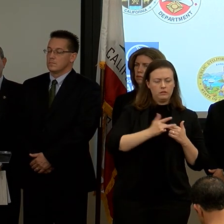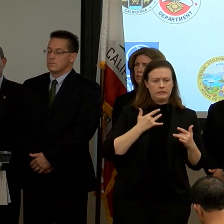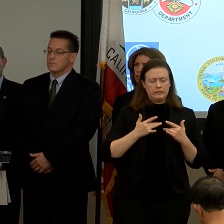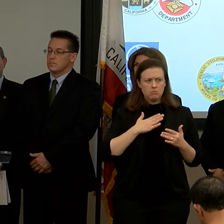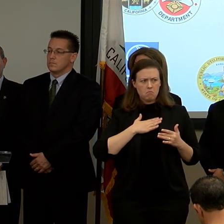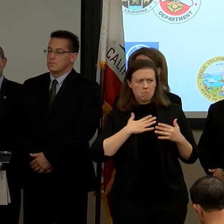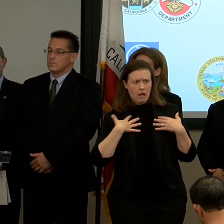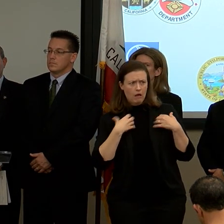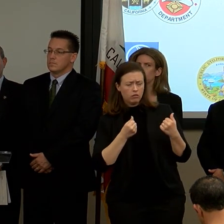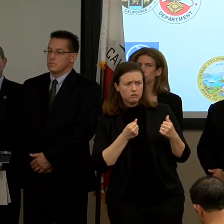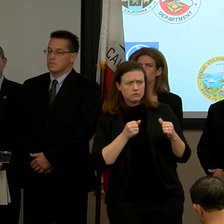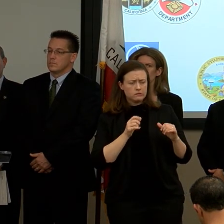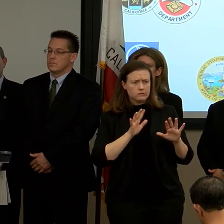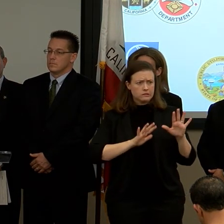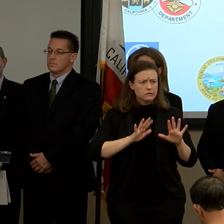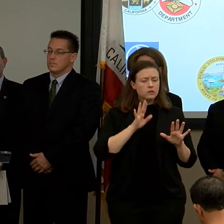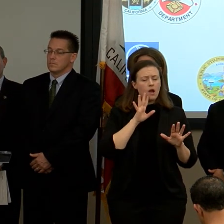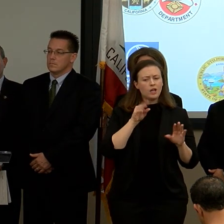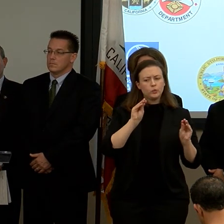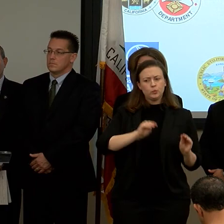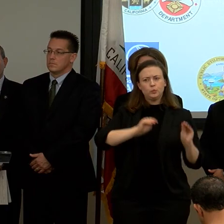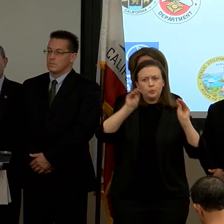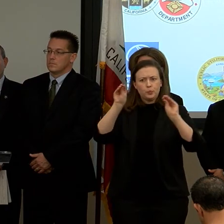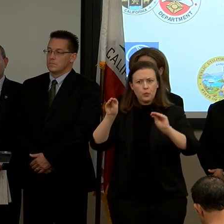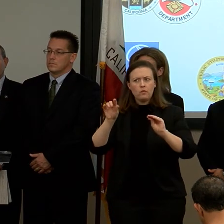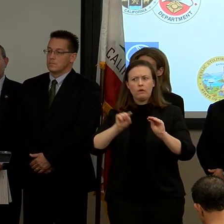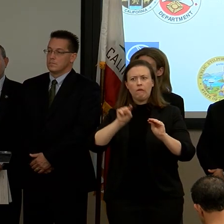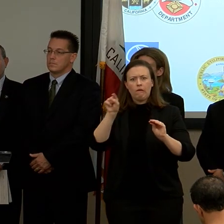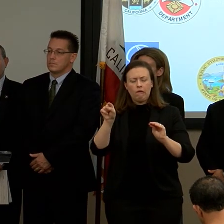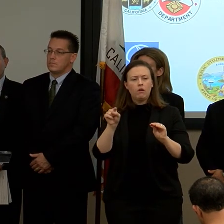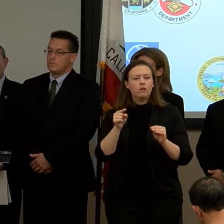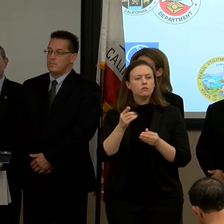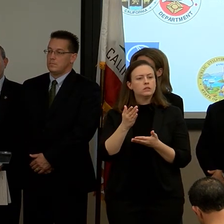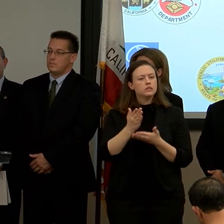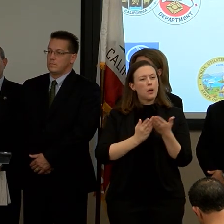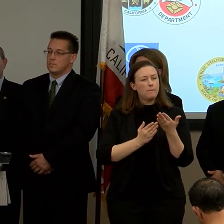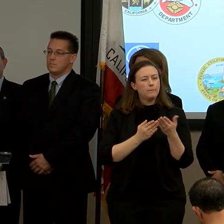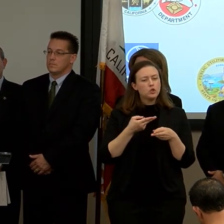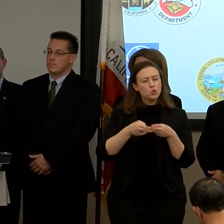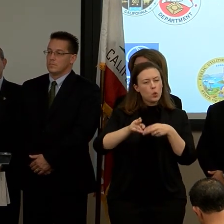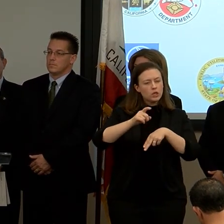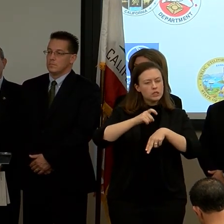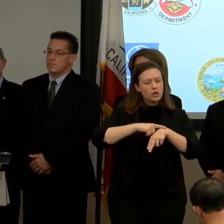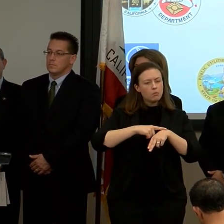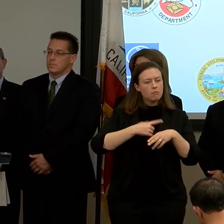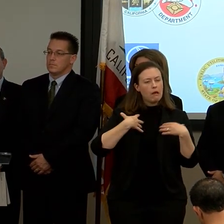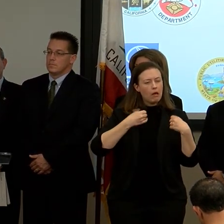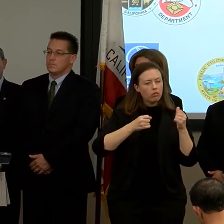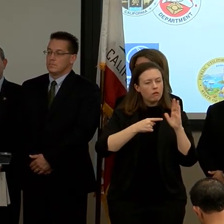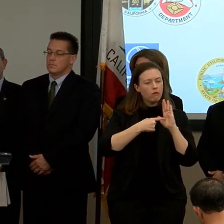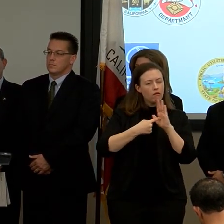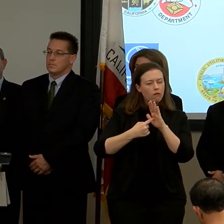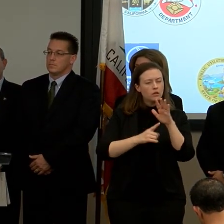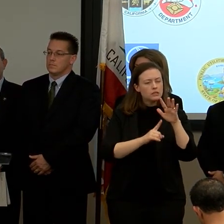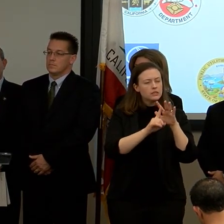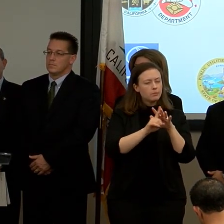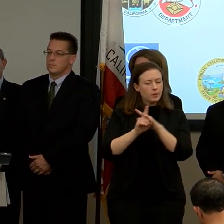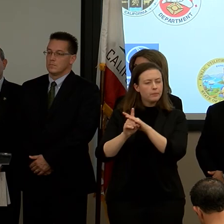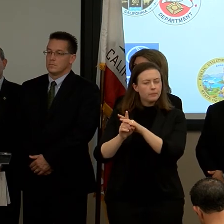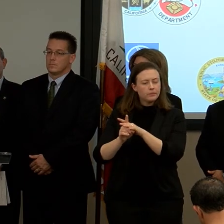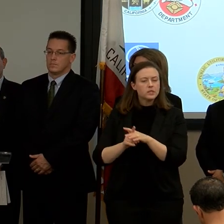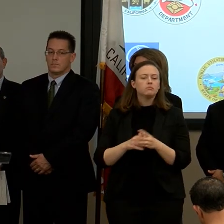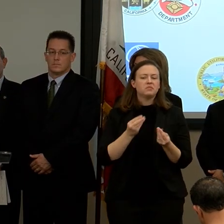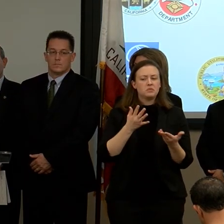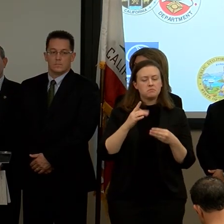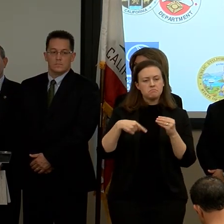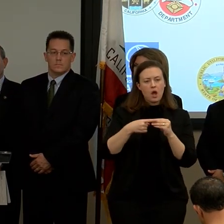their health. They've been dislocated. Many of them have experienced short-term symptoms, and there's been a lot of information out there about